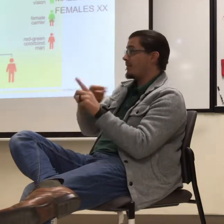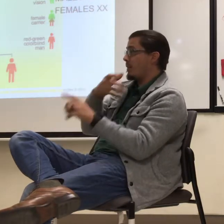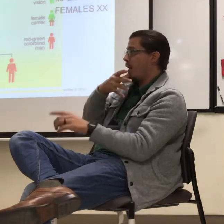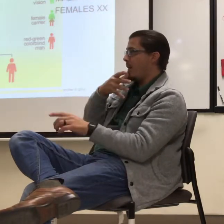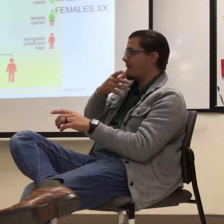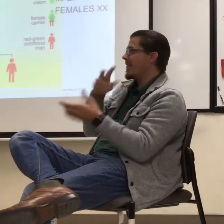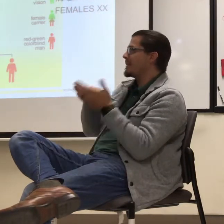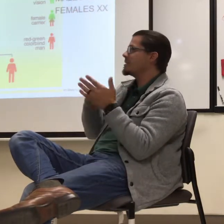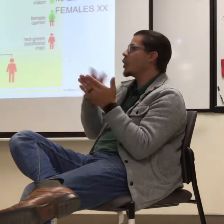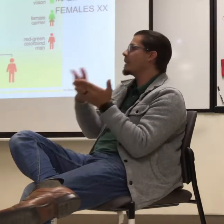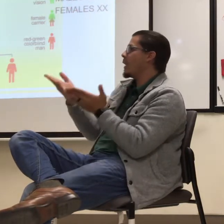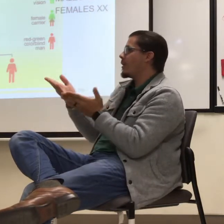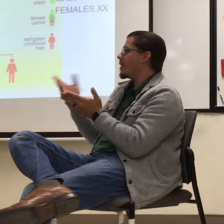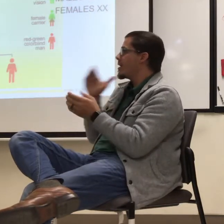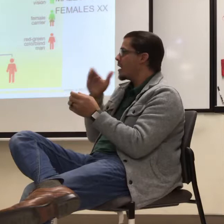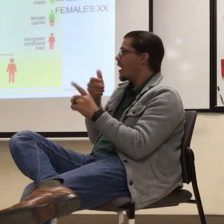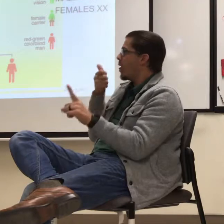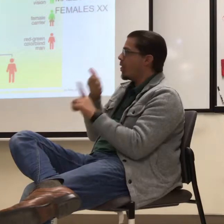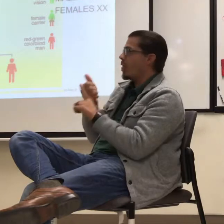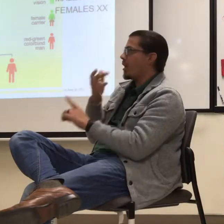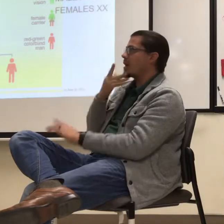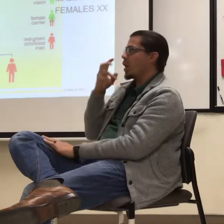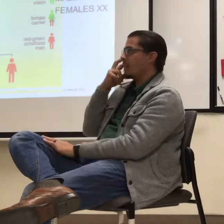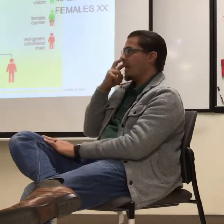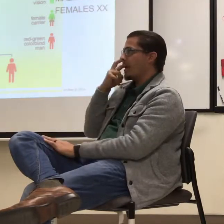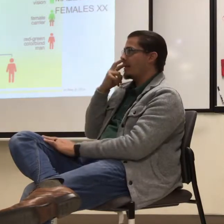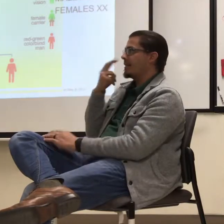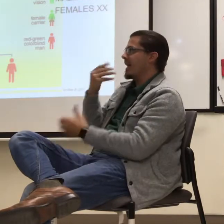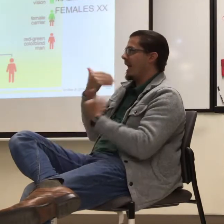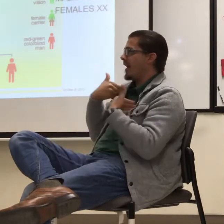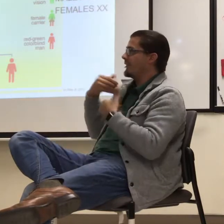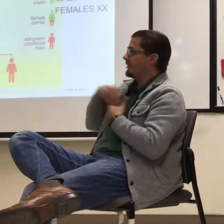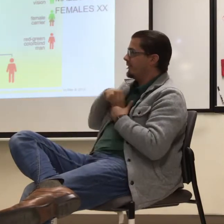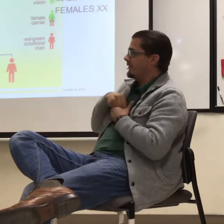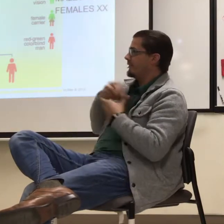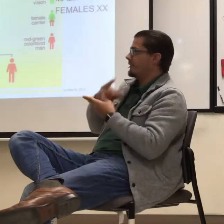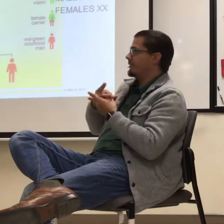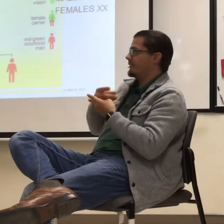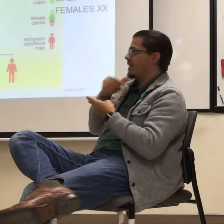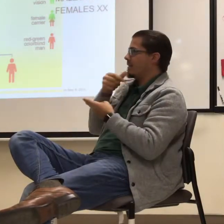just a carrier. They're not colorblind. They're a carrier. Okay.